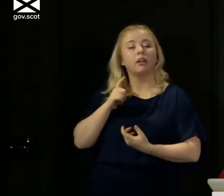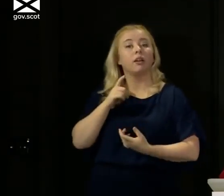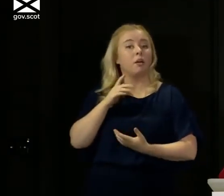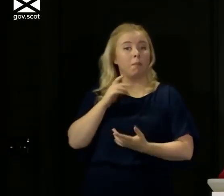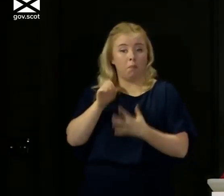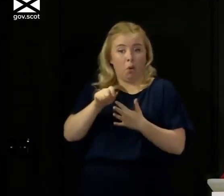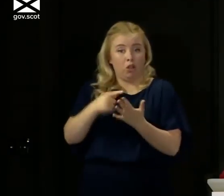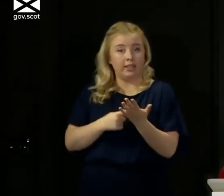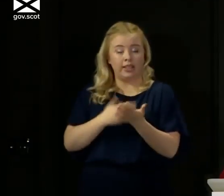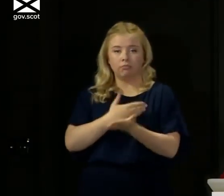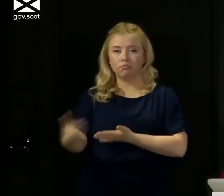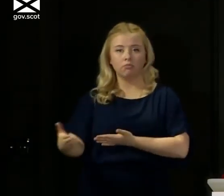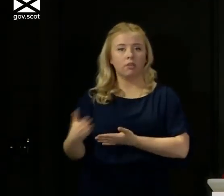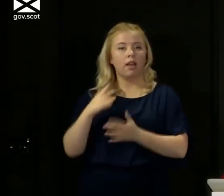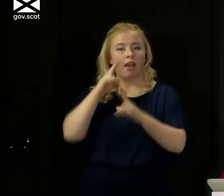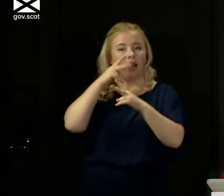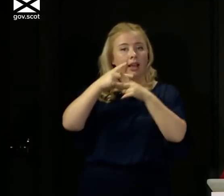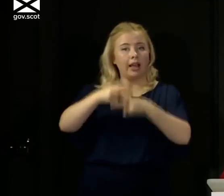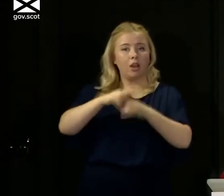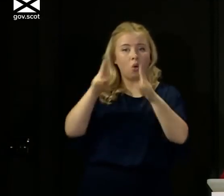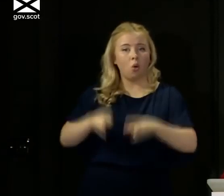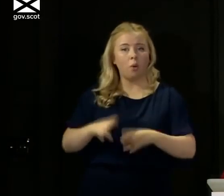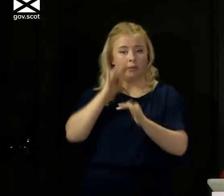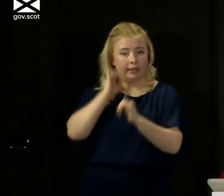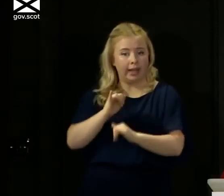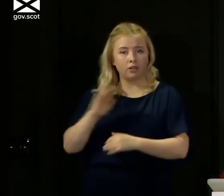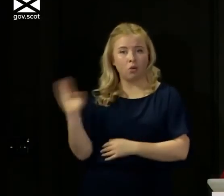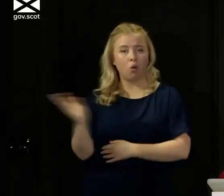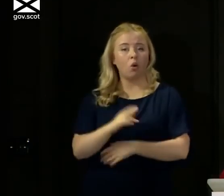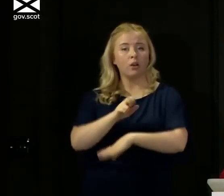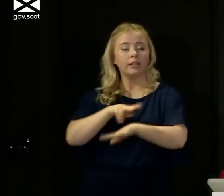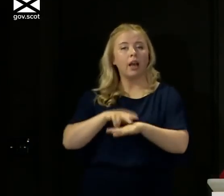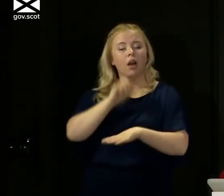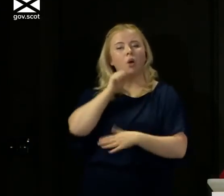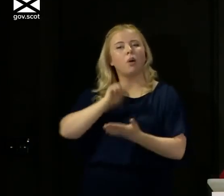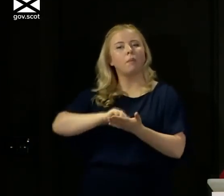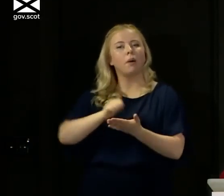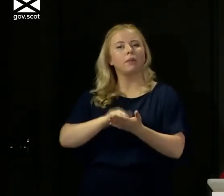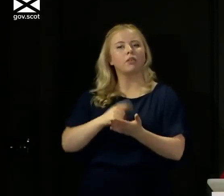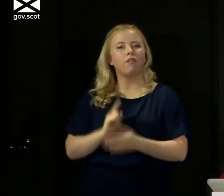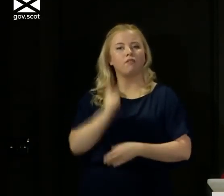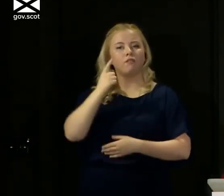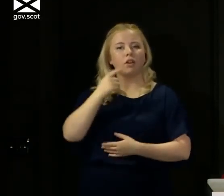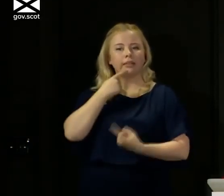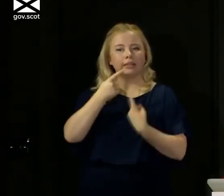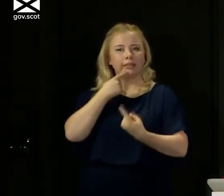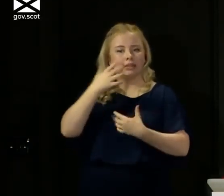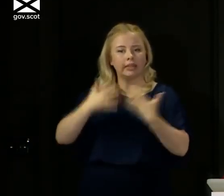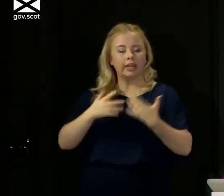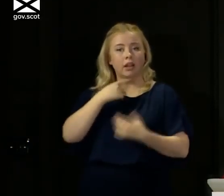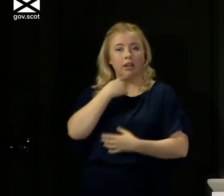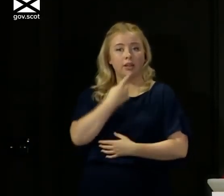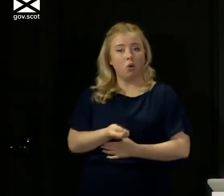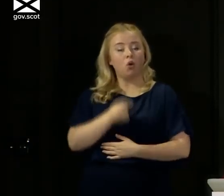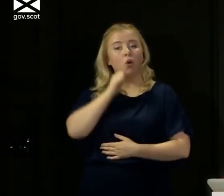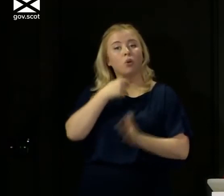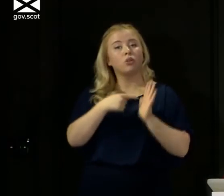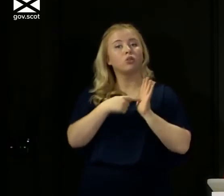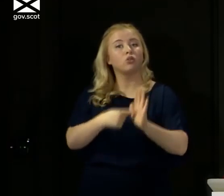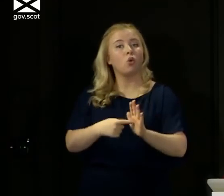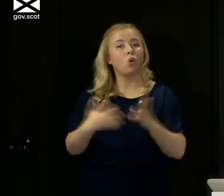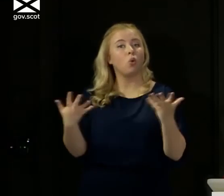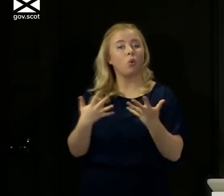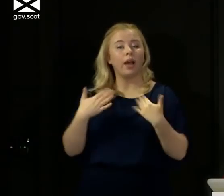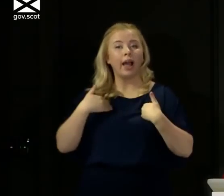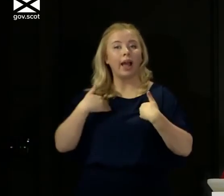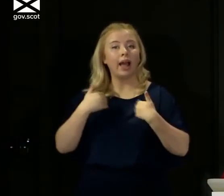is being taken forward. We will publish the first data from that tomorrow, which will show very clearly where health boards